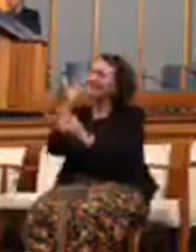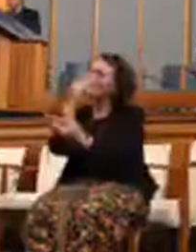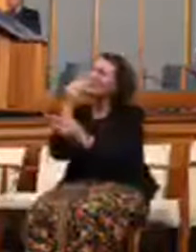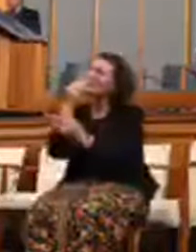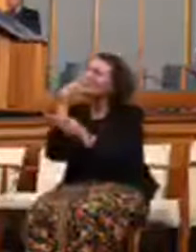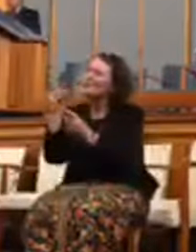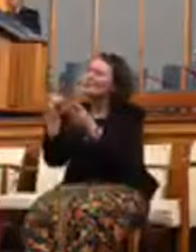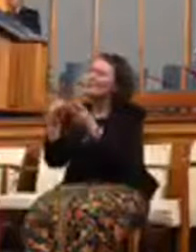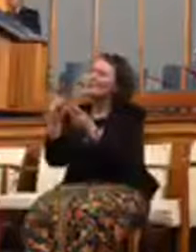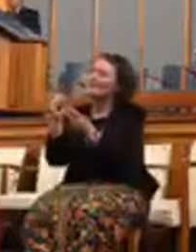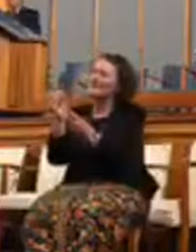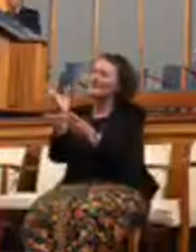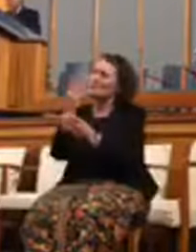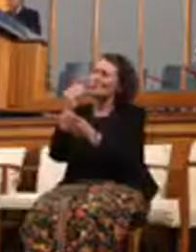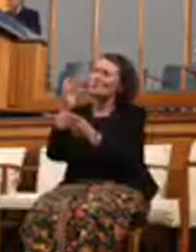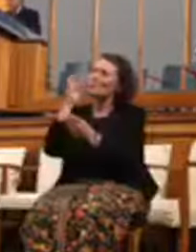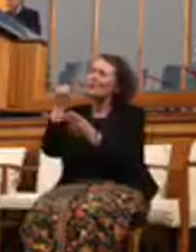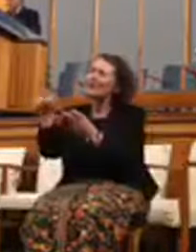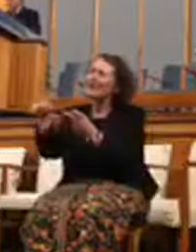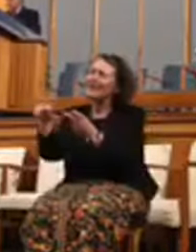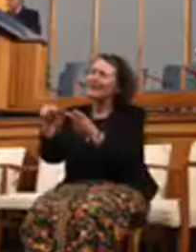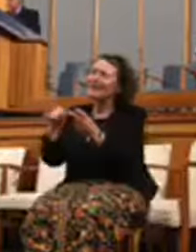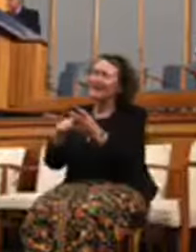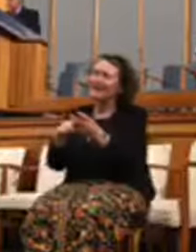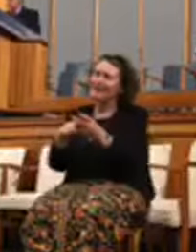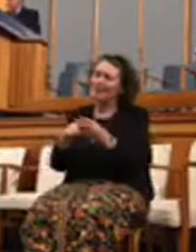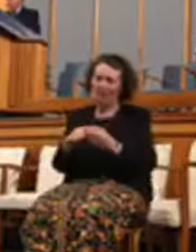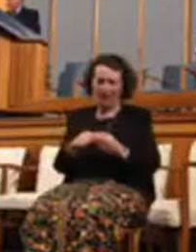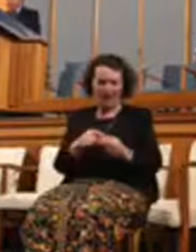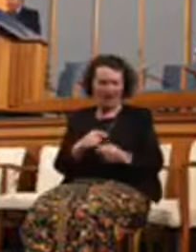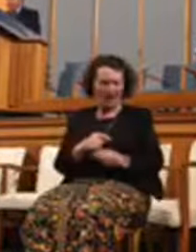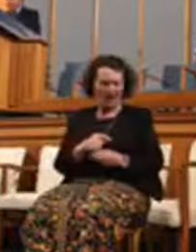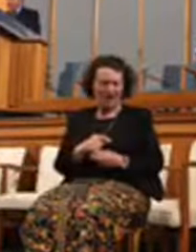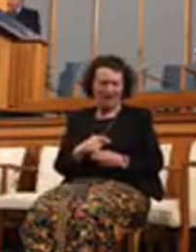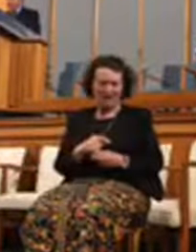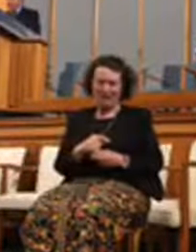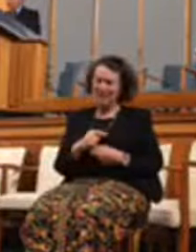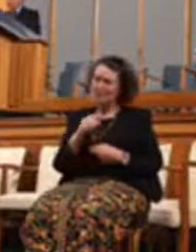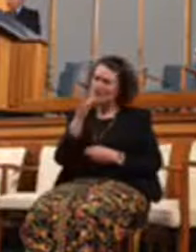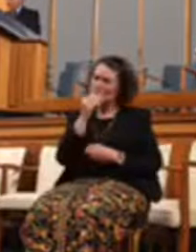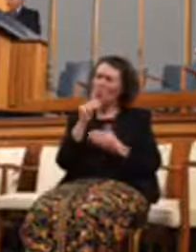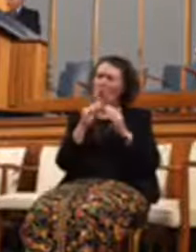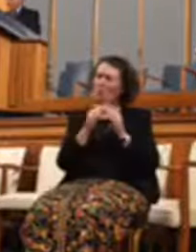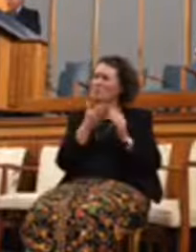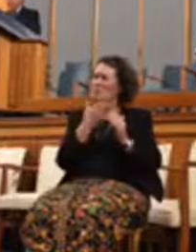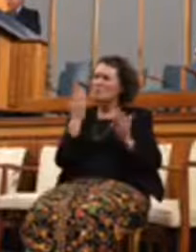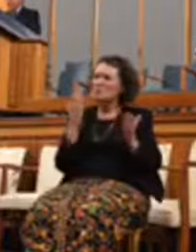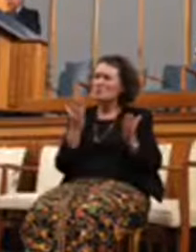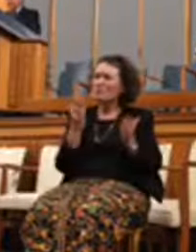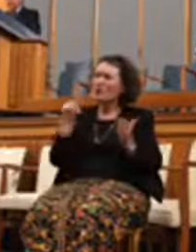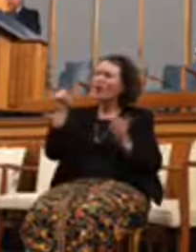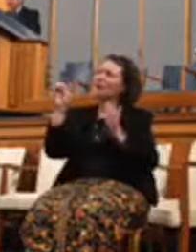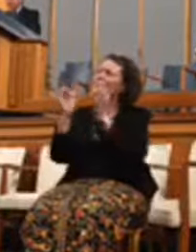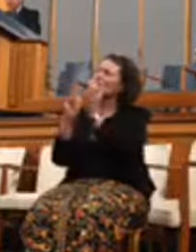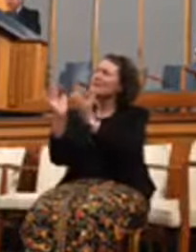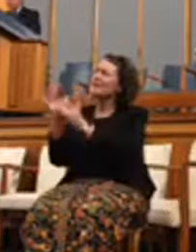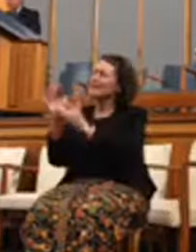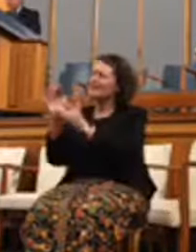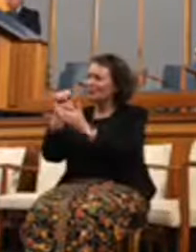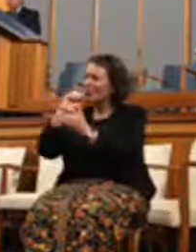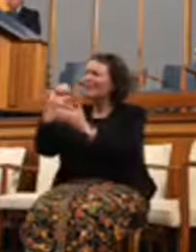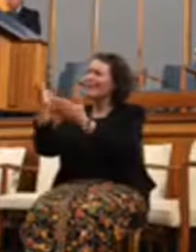is a refuge, an eternal refuge? Once it's done, it will never be undone. The roof will